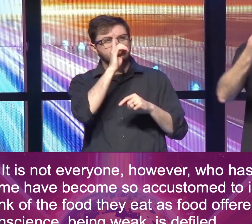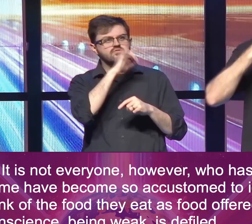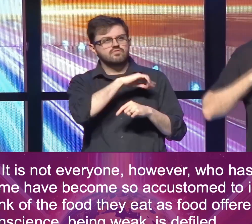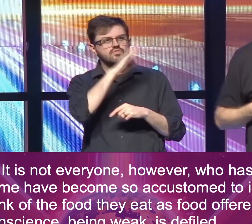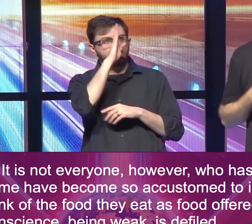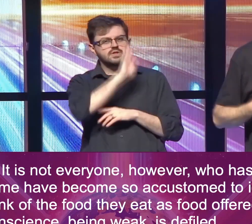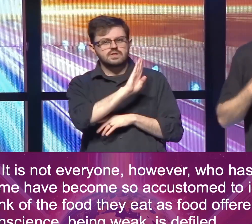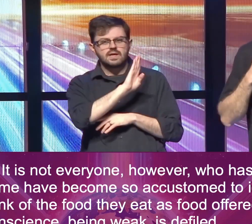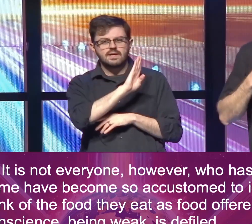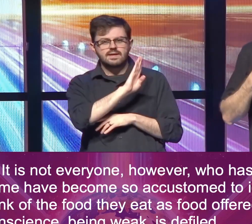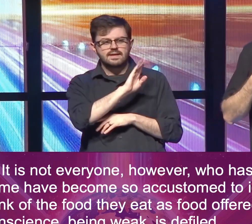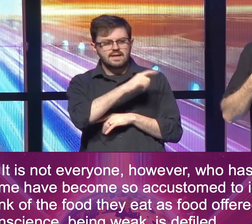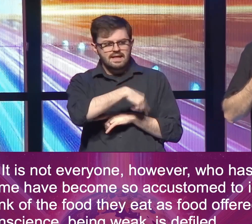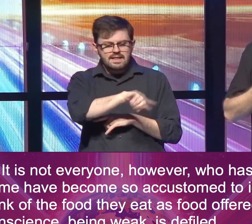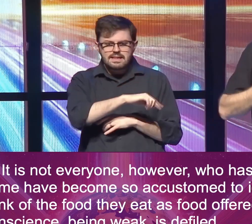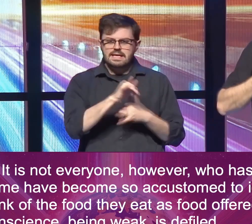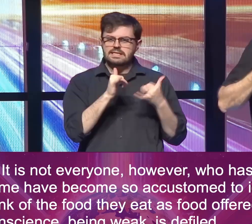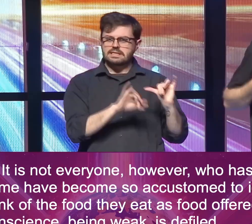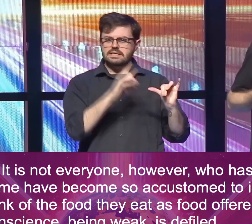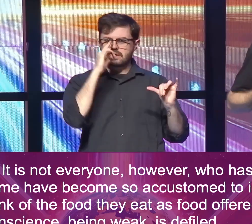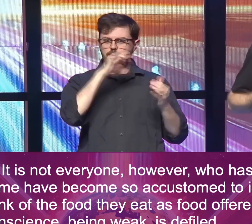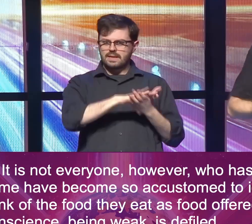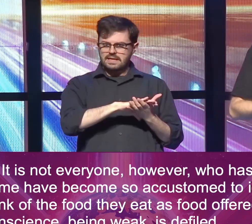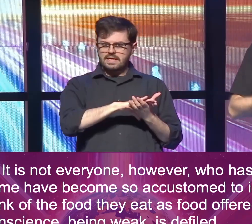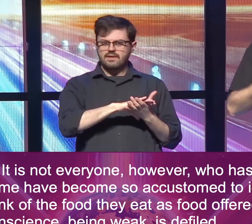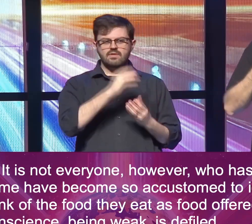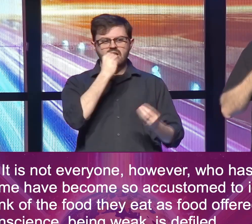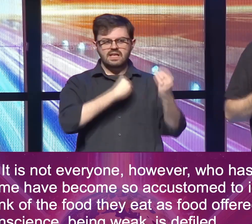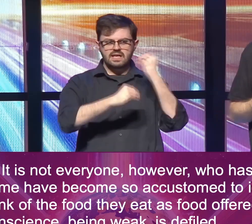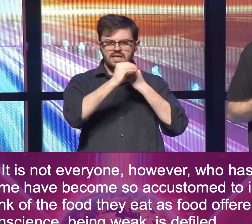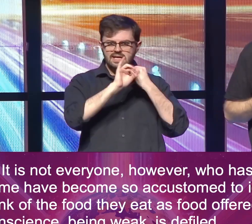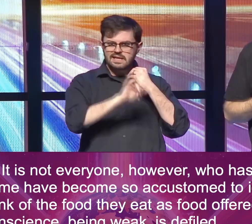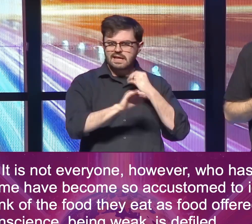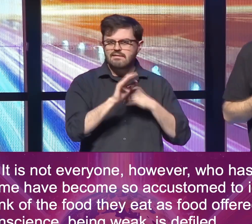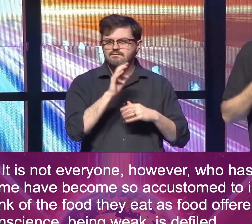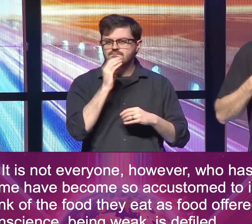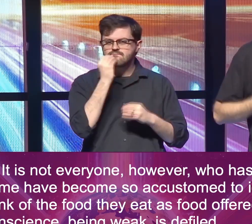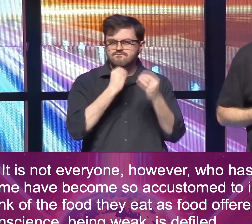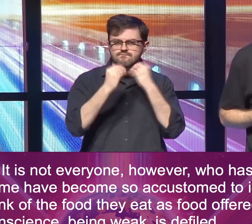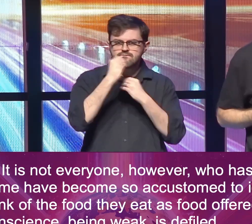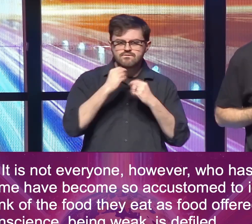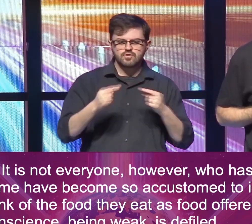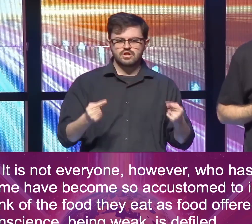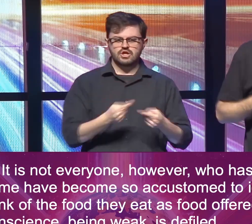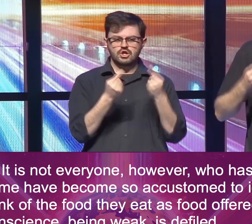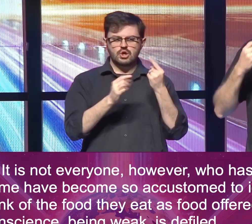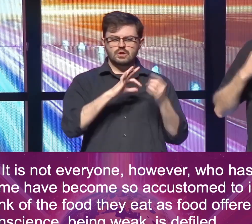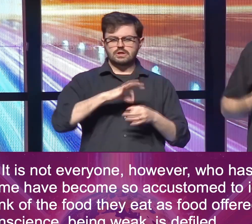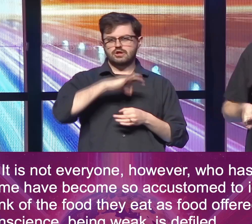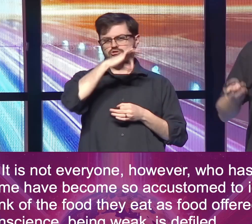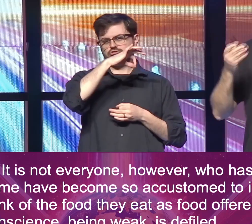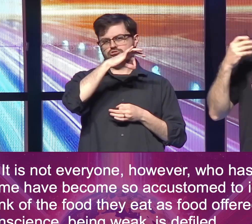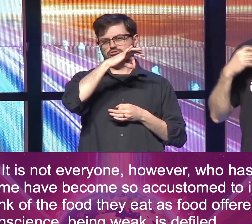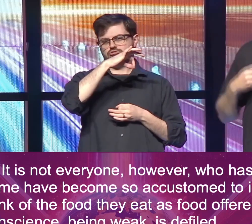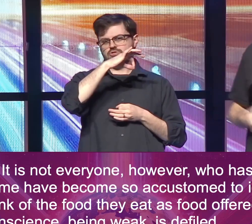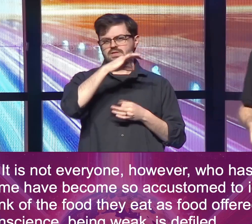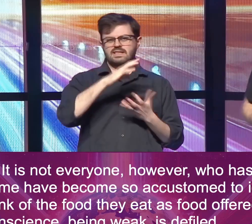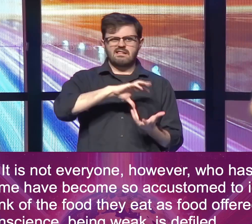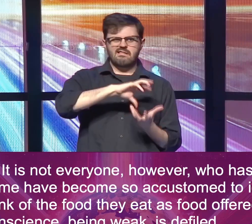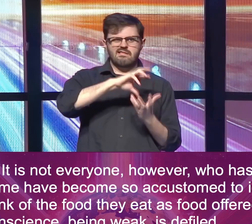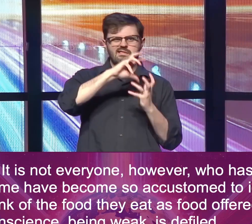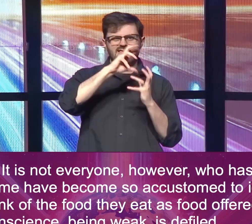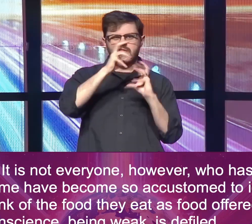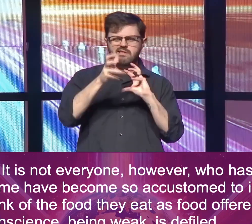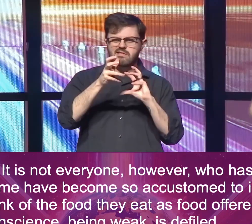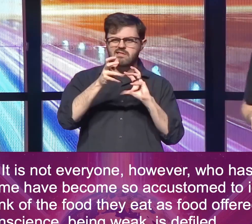that harms their eternality, harms them, harms their soul. It defiles them. It makes them